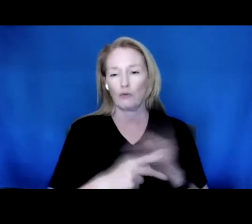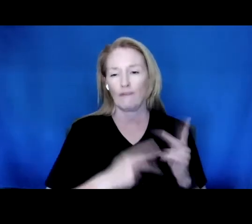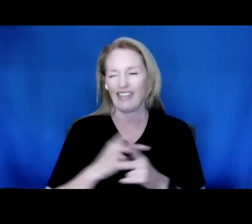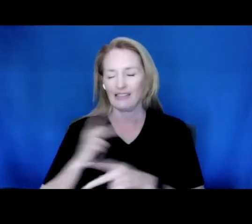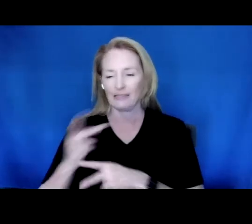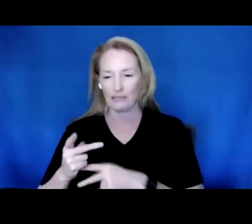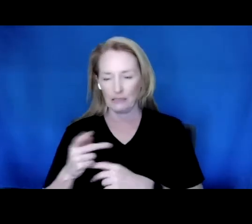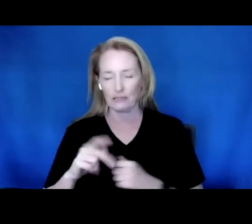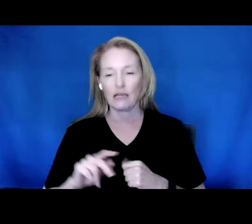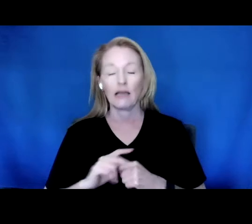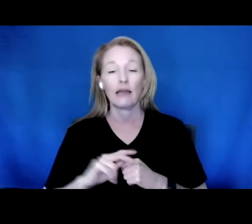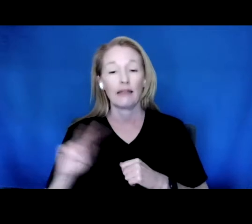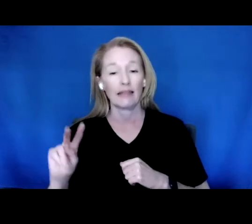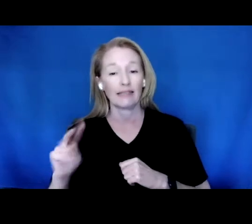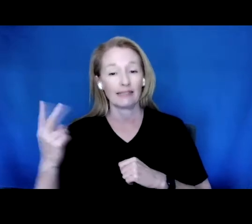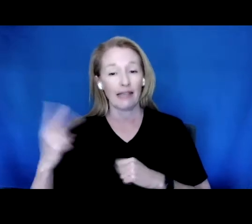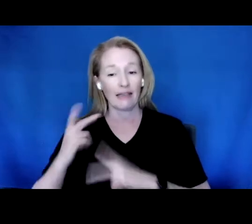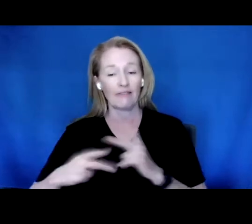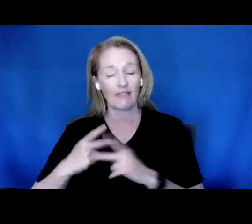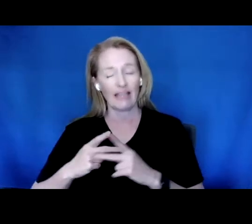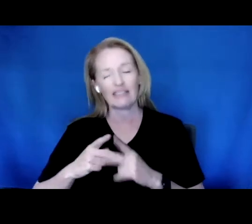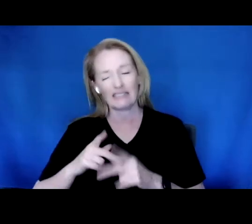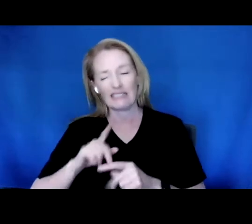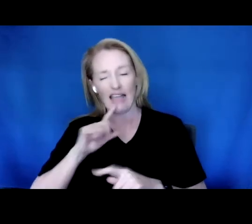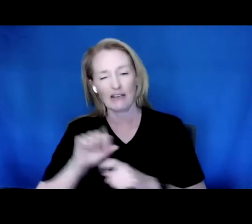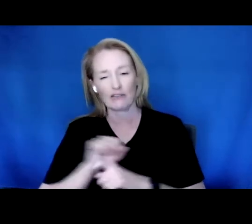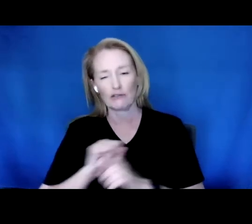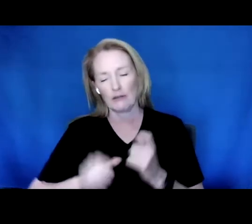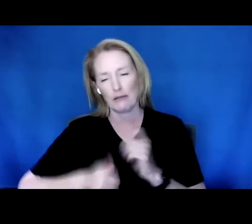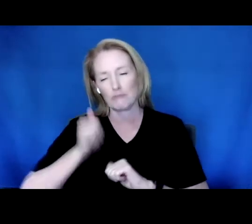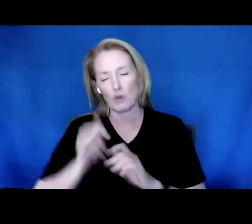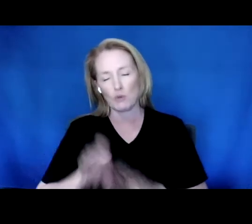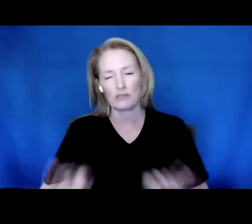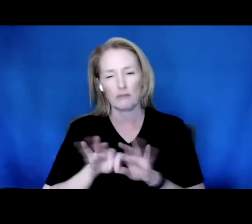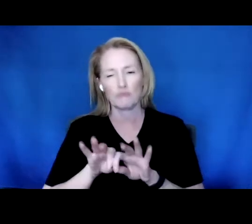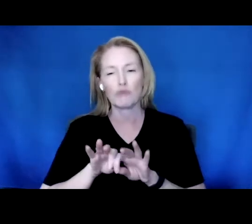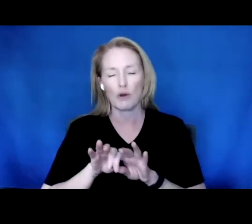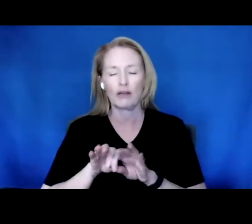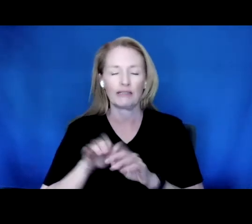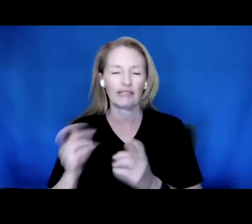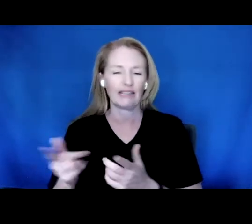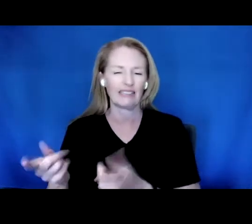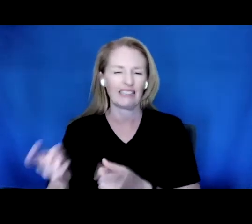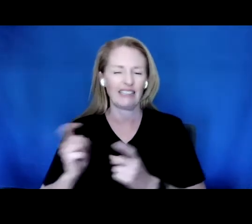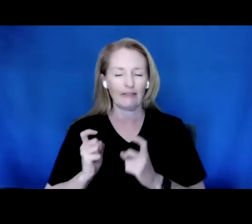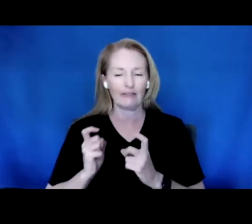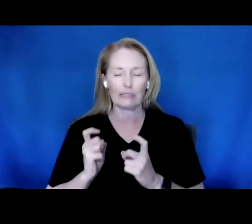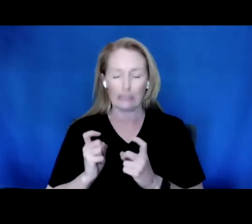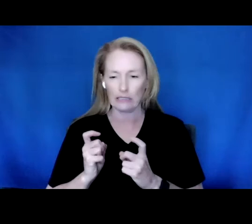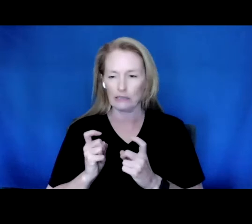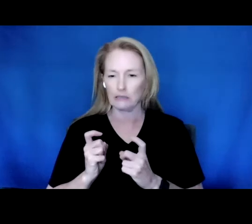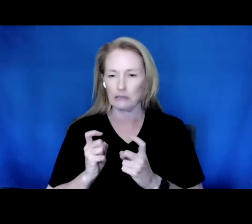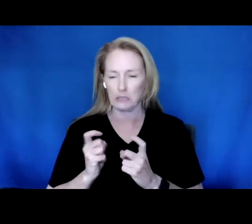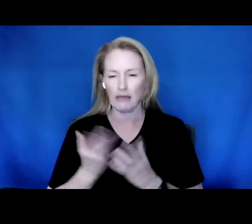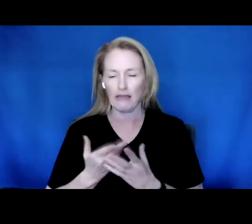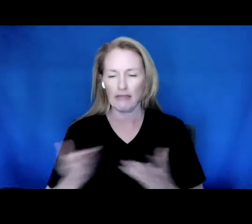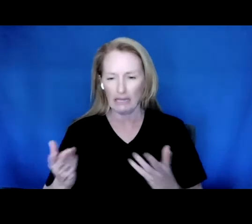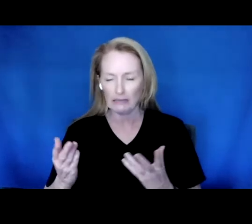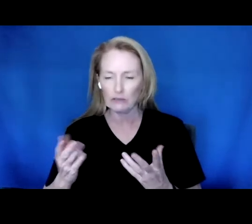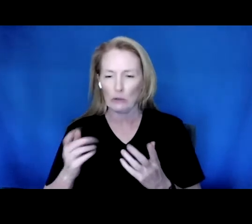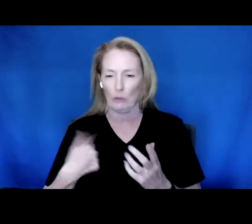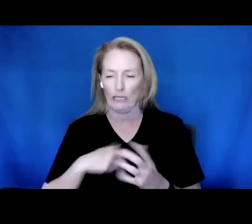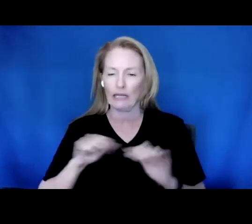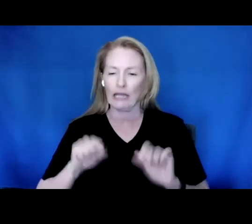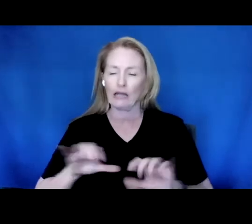most important because it gives us actionable items to reduce fetal infant deaths. So therefore, we